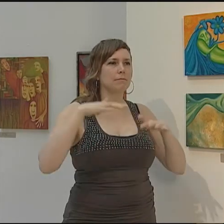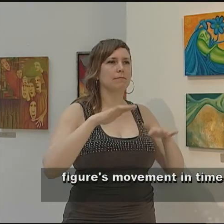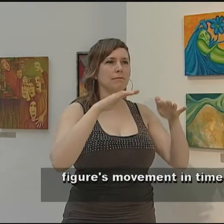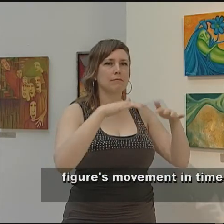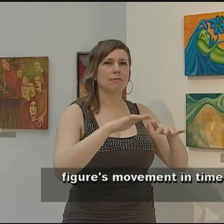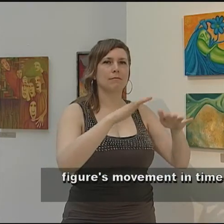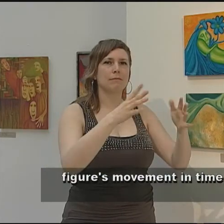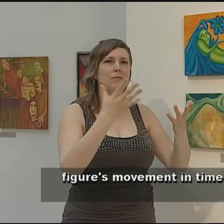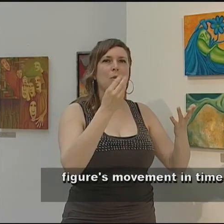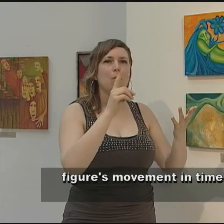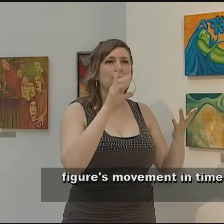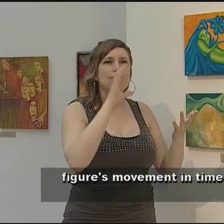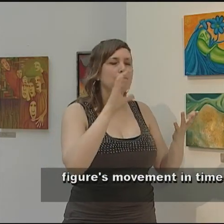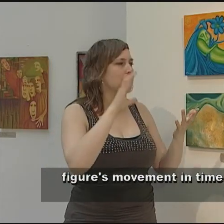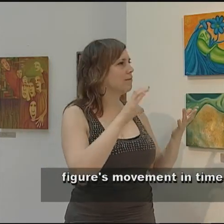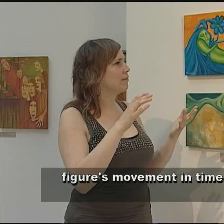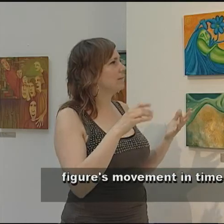shows the figure's movement in time.